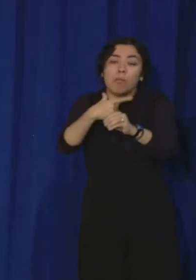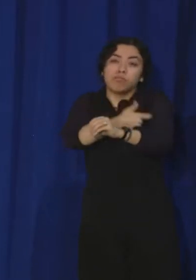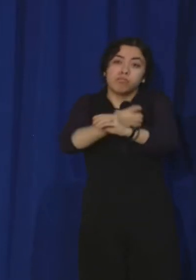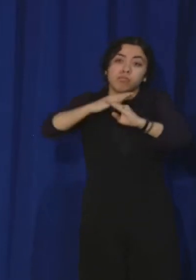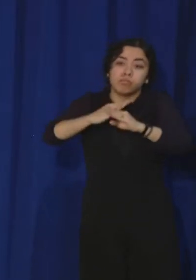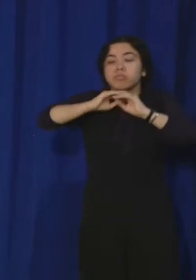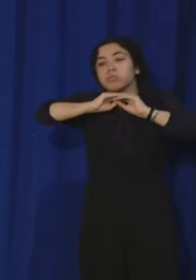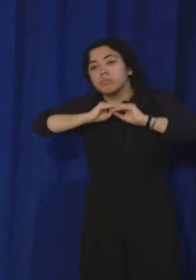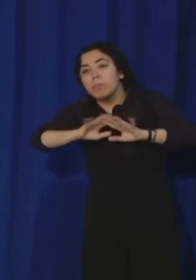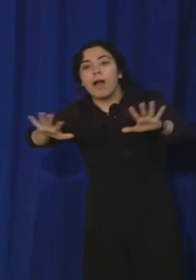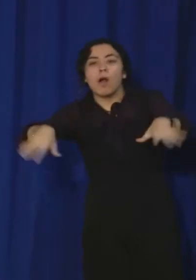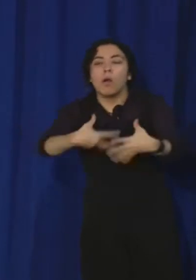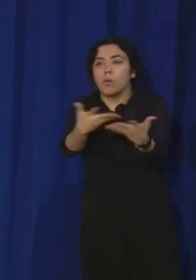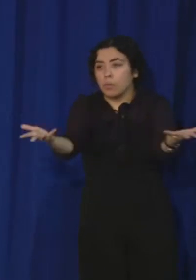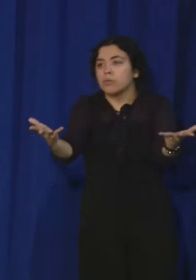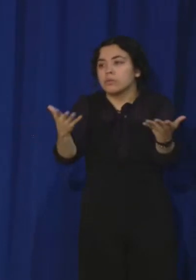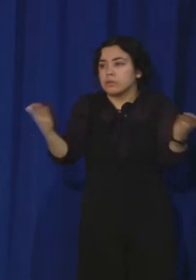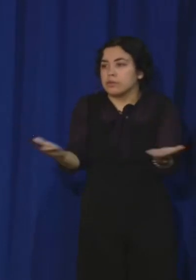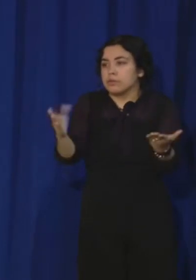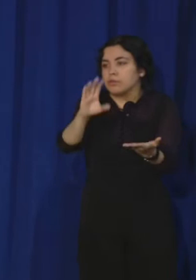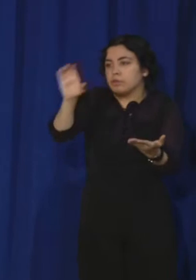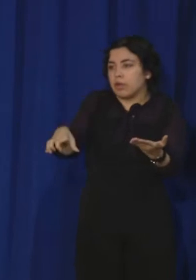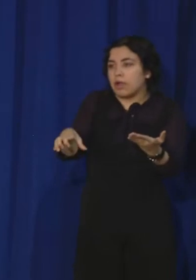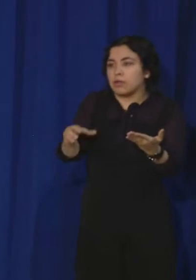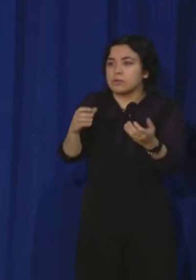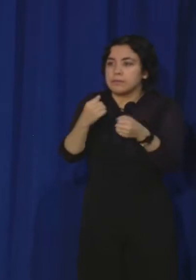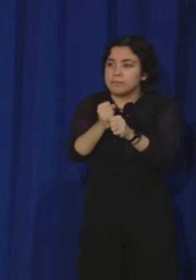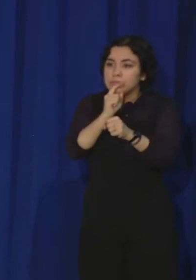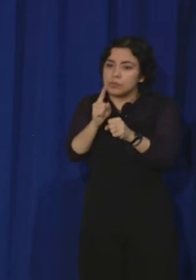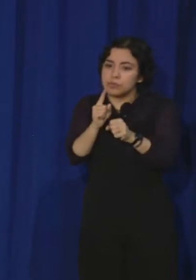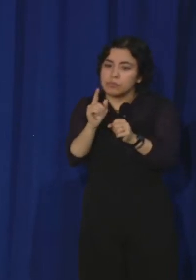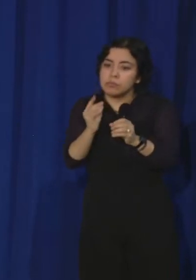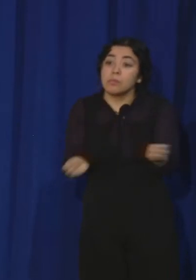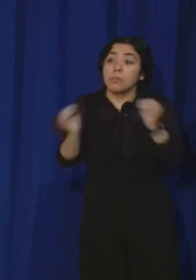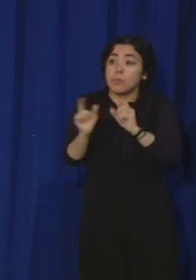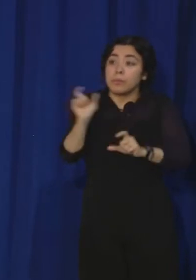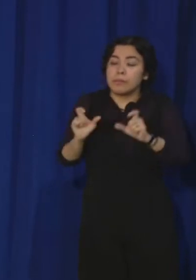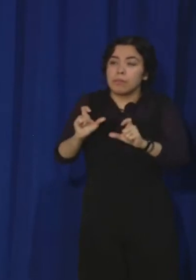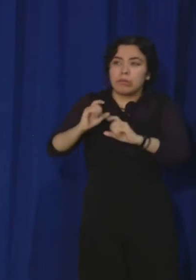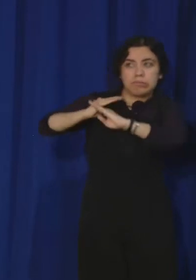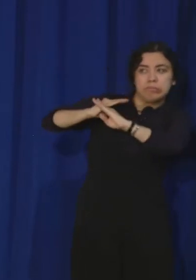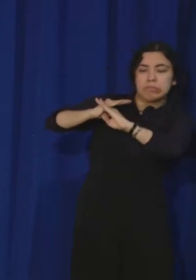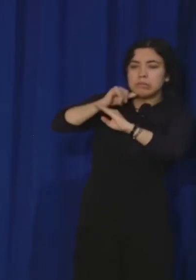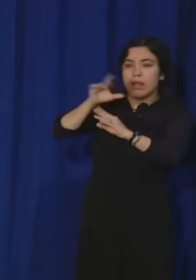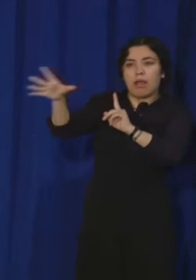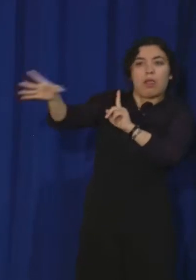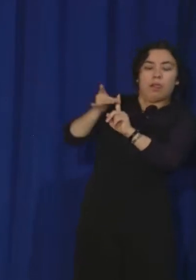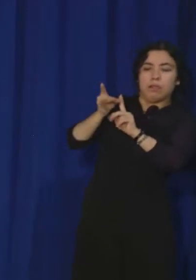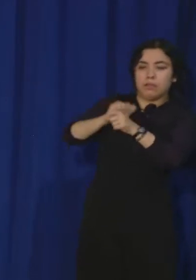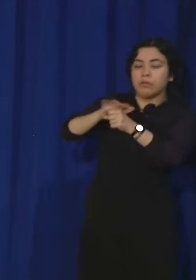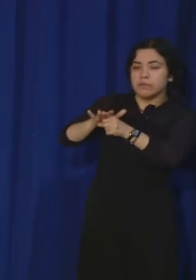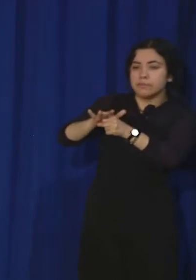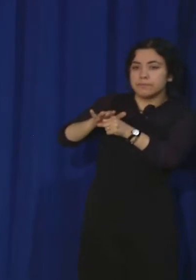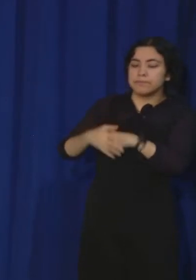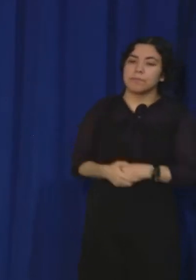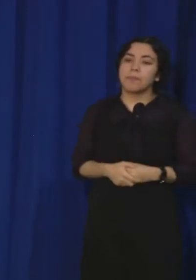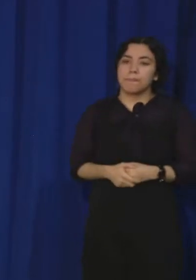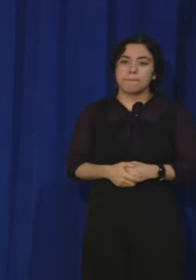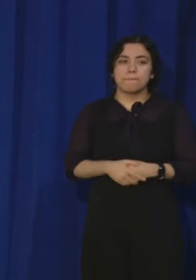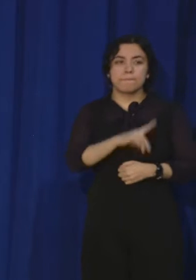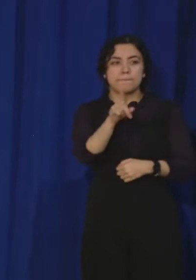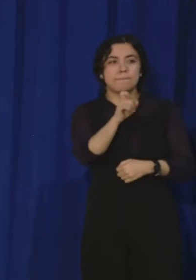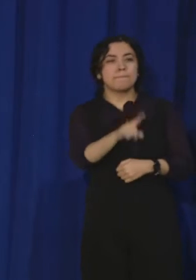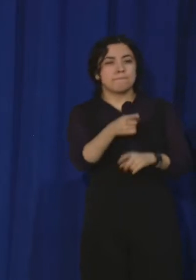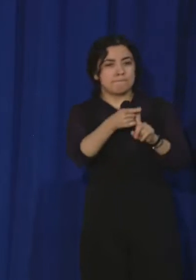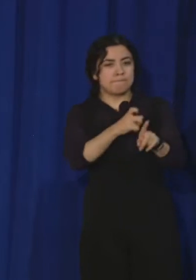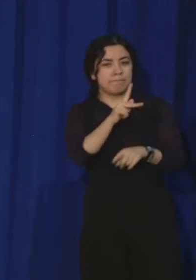reach that herd immunity. But we have plans going for both of those. Okay, this is from Kelly Bauer at Black Club. She asks,